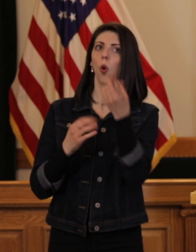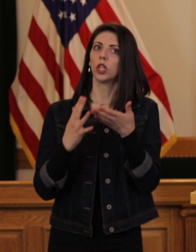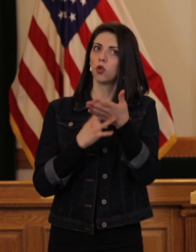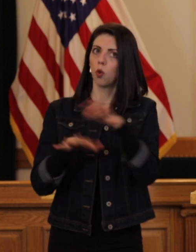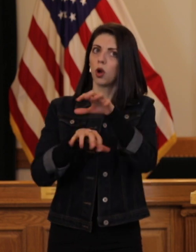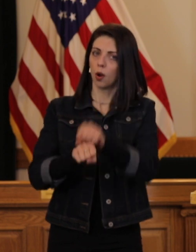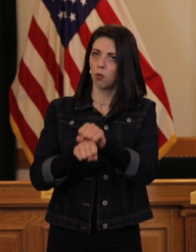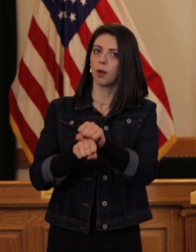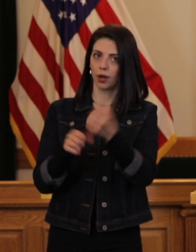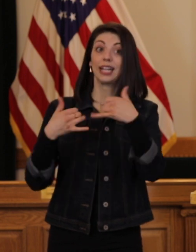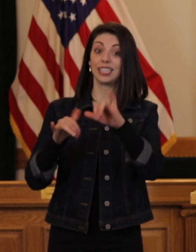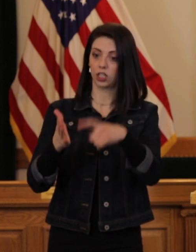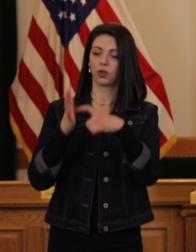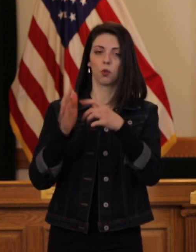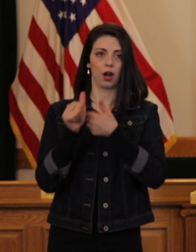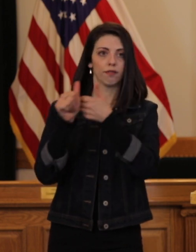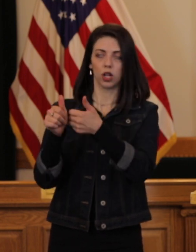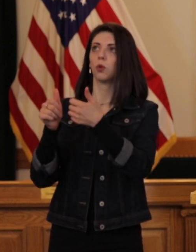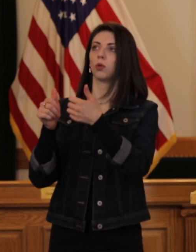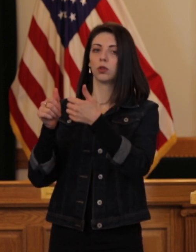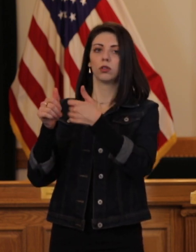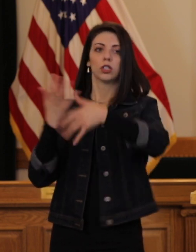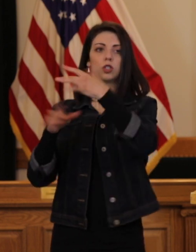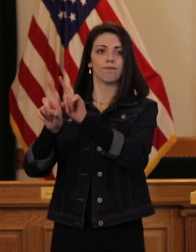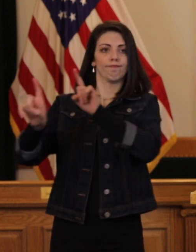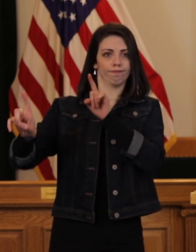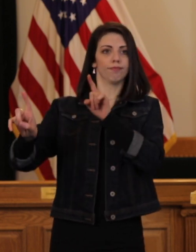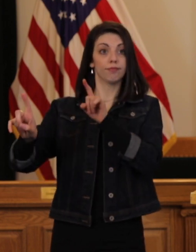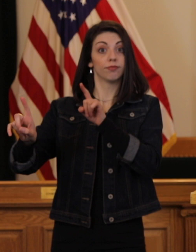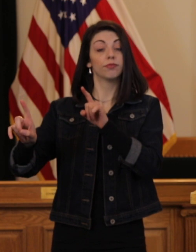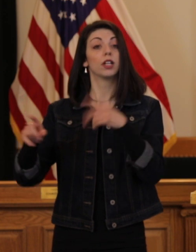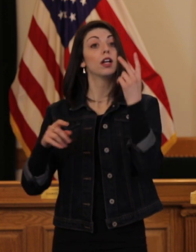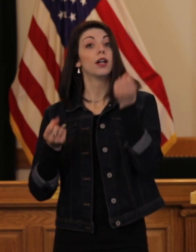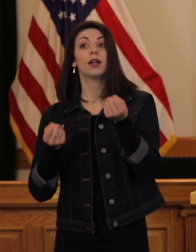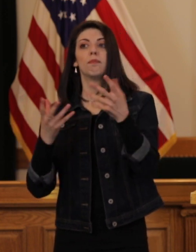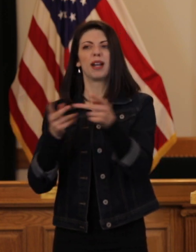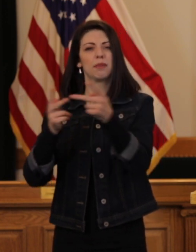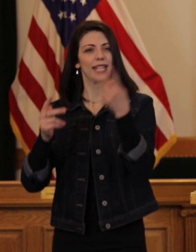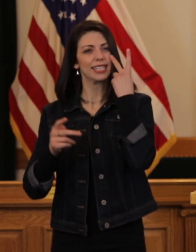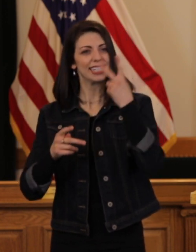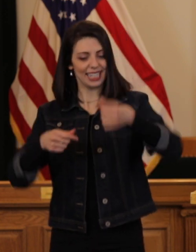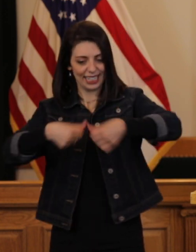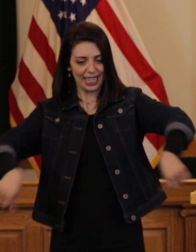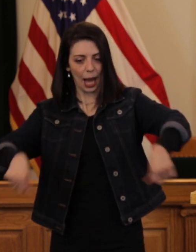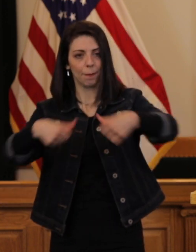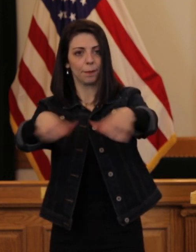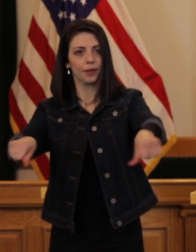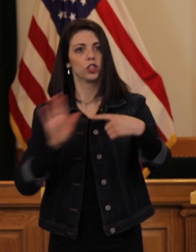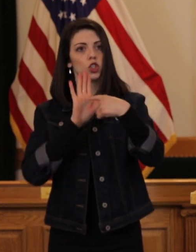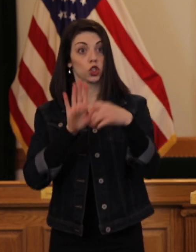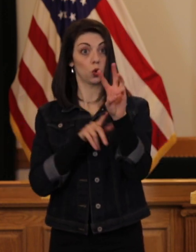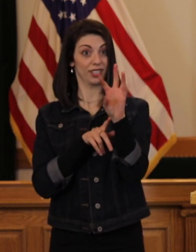CDC suggested social distancing guidelines. We put tape on the floor, much like you see in grocery stores and pharmacies, and repurposed